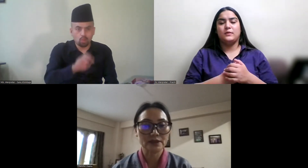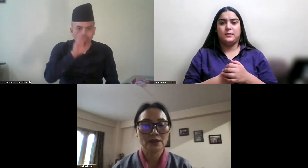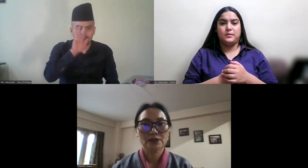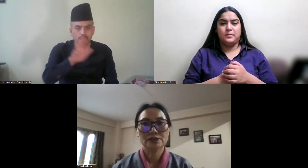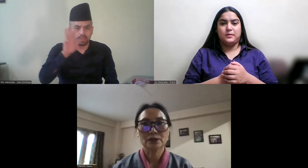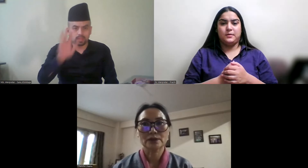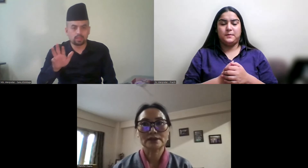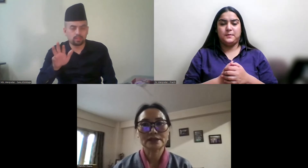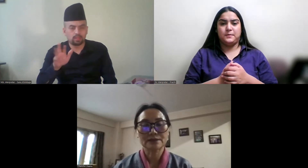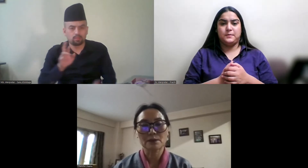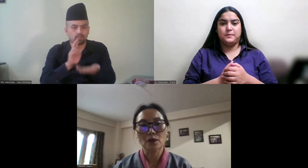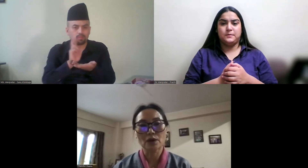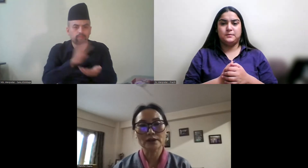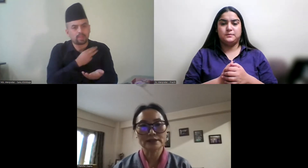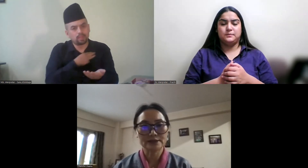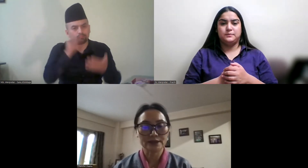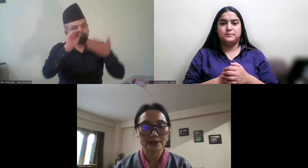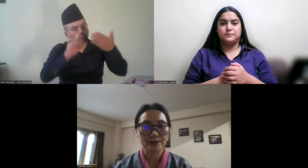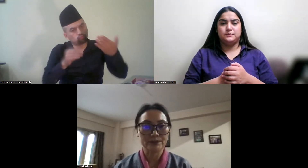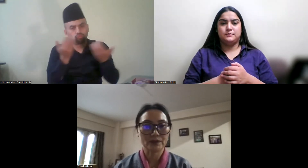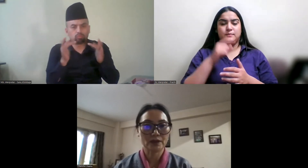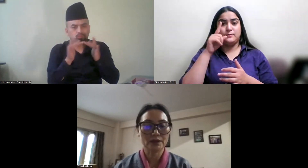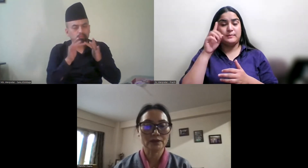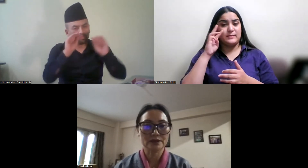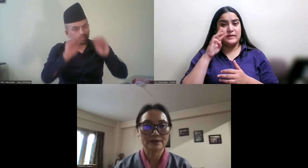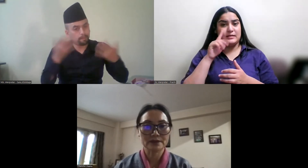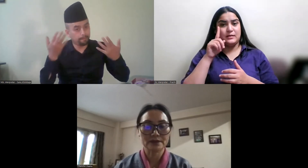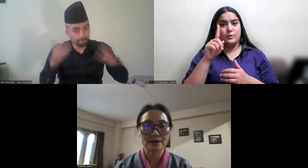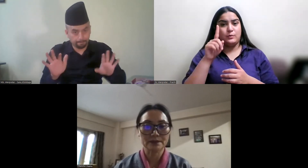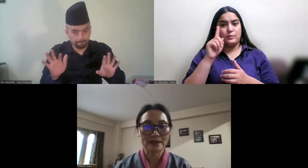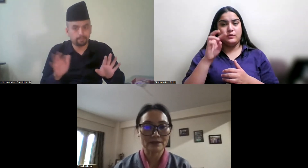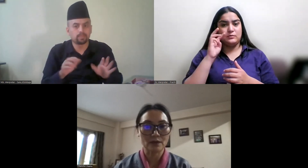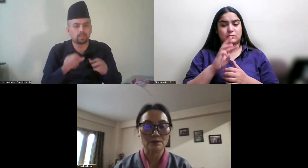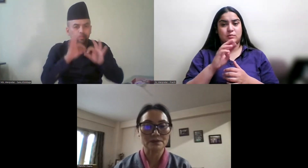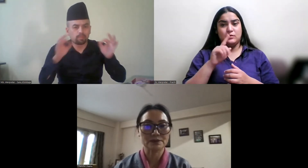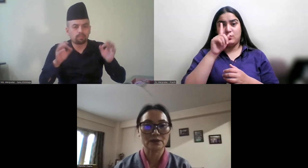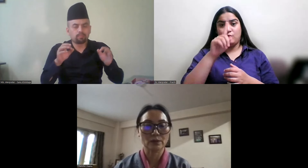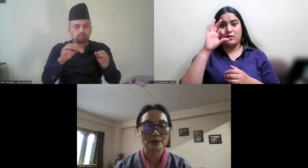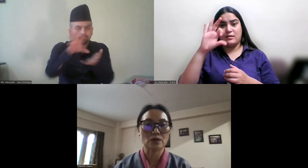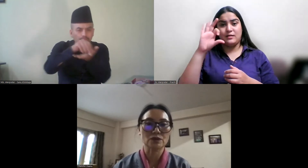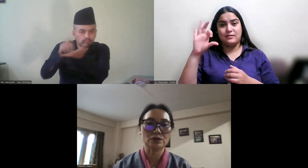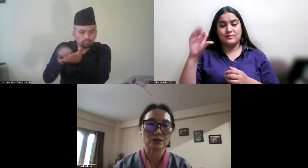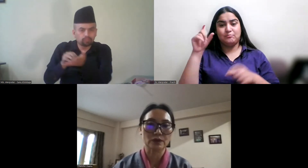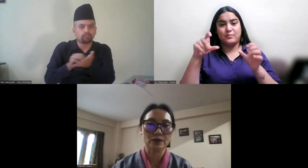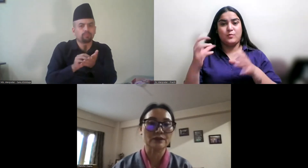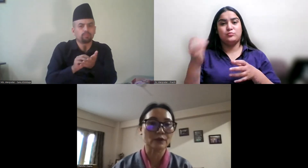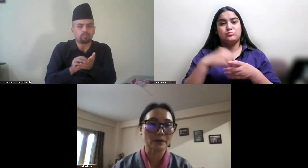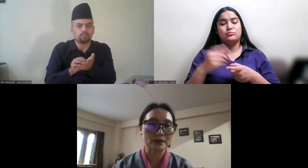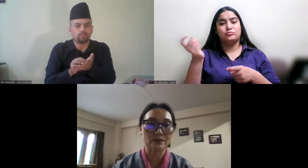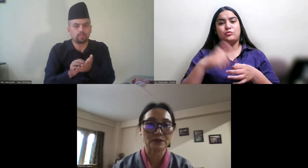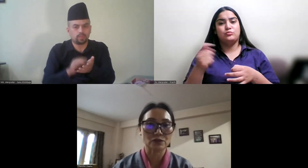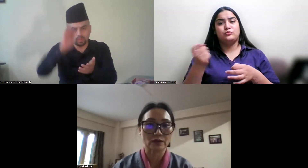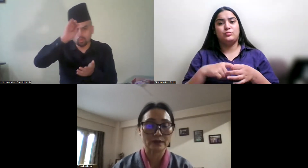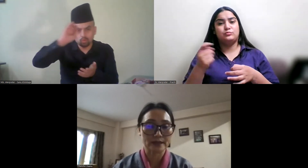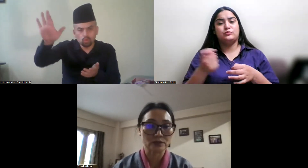respondents. So the data from all these, different platforms went on to informing